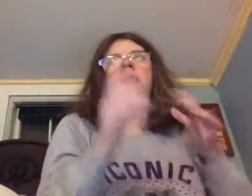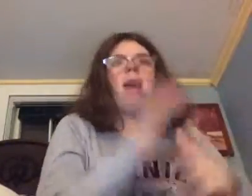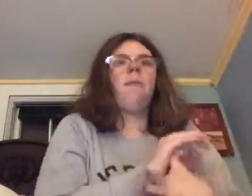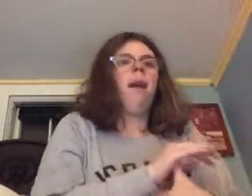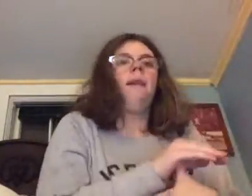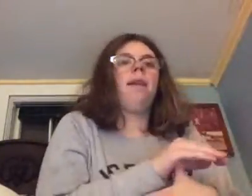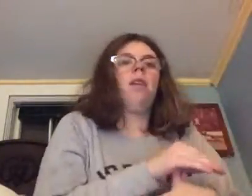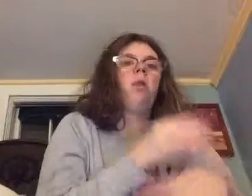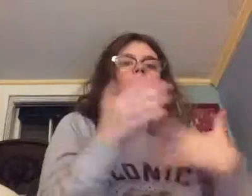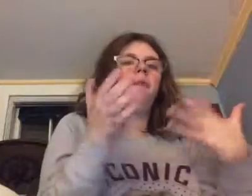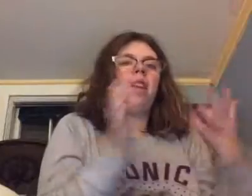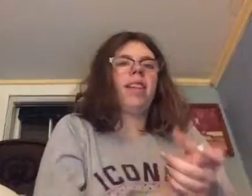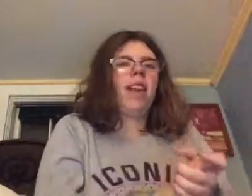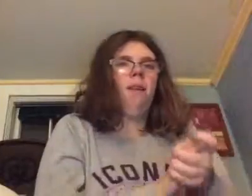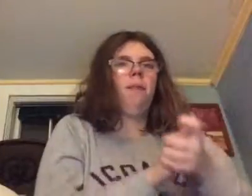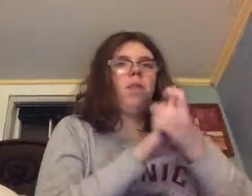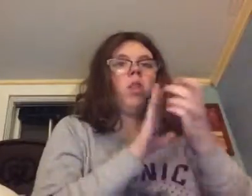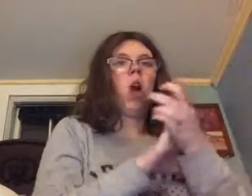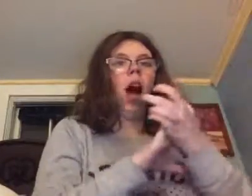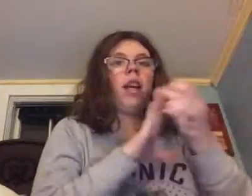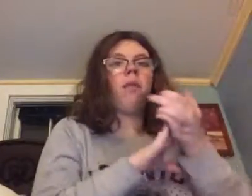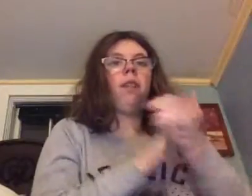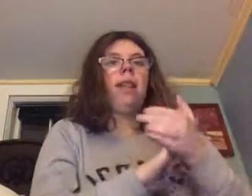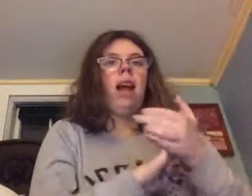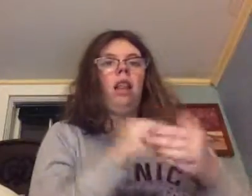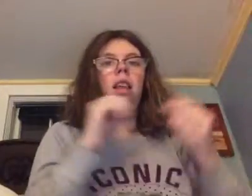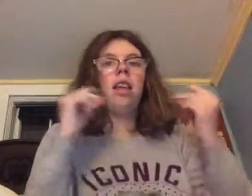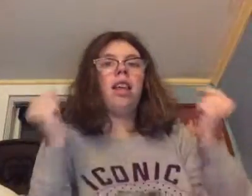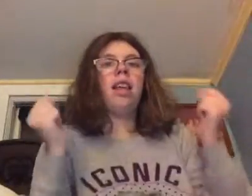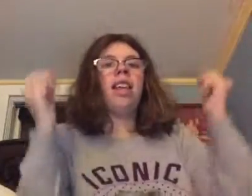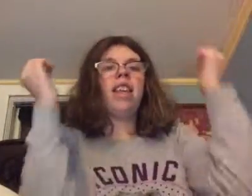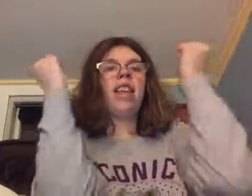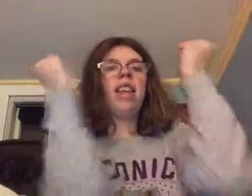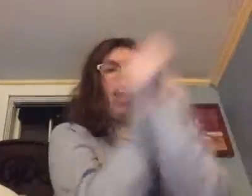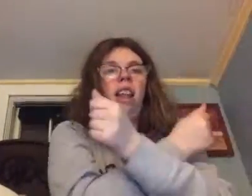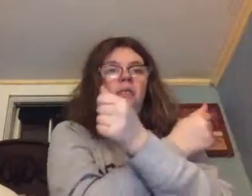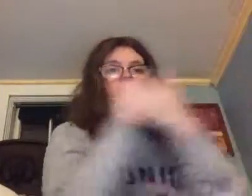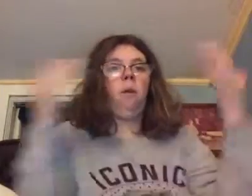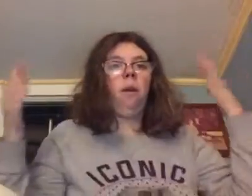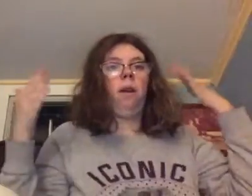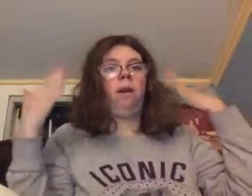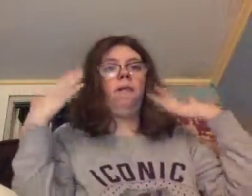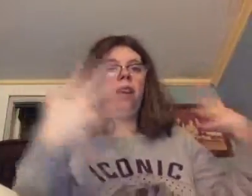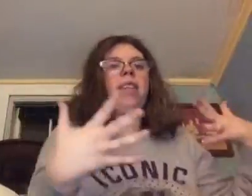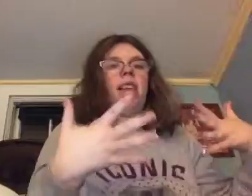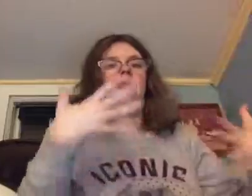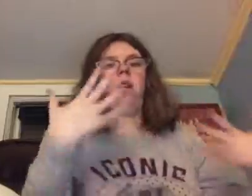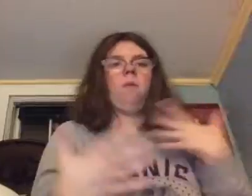their parents or whoever takes care of them. Talk to an adult. Get out of it or fix it or